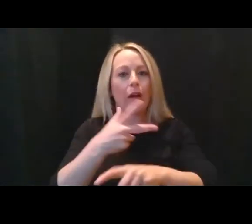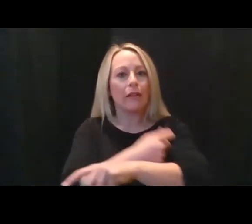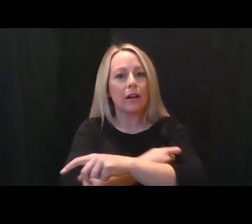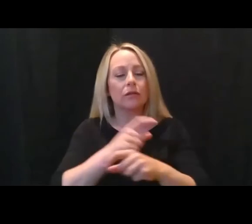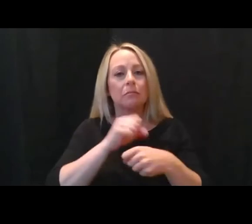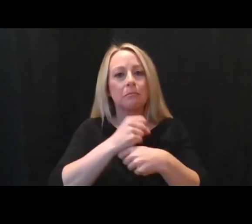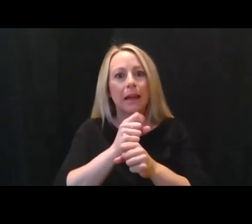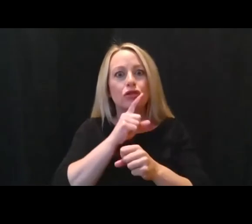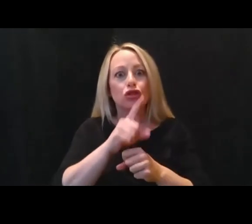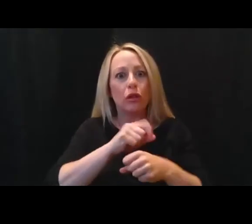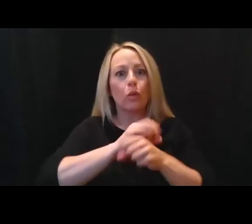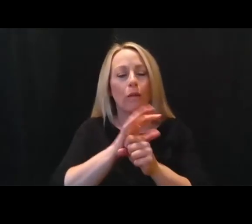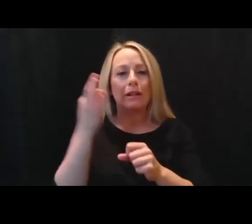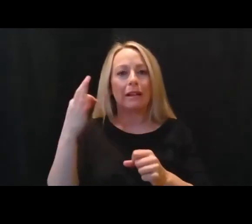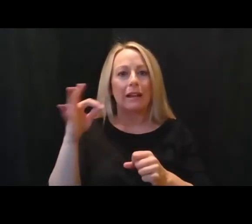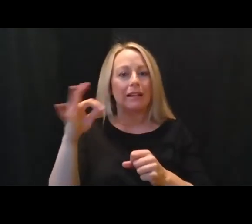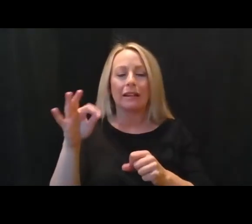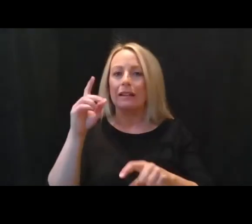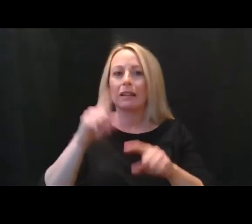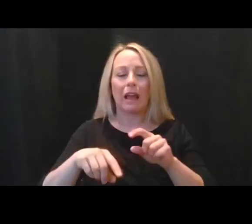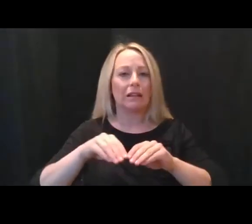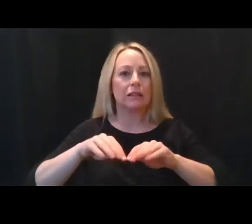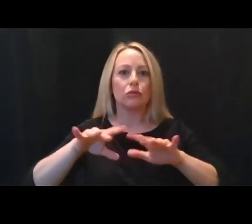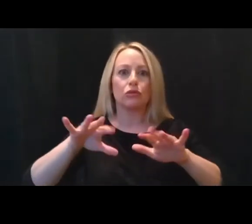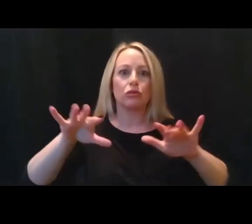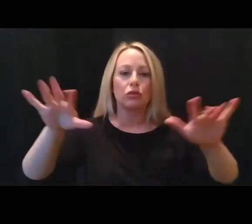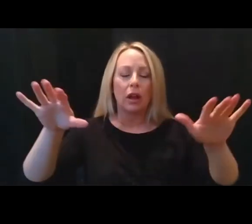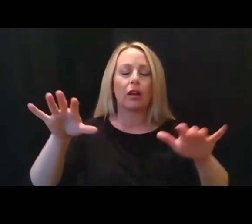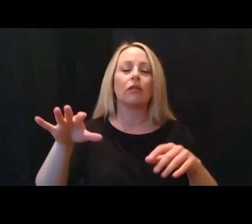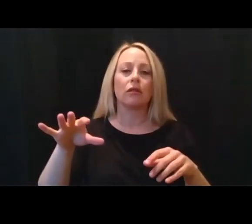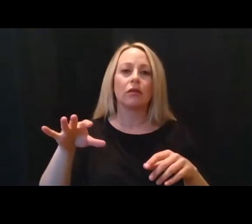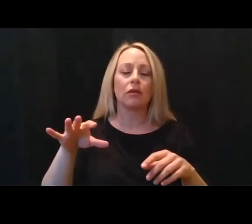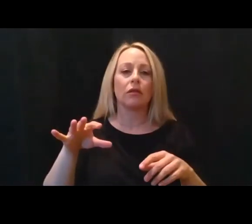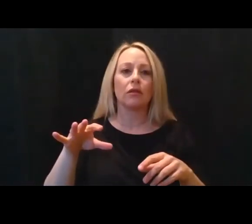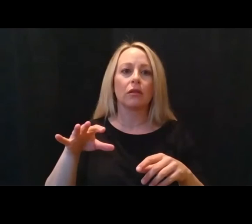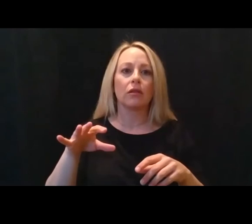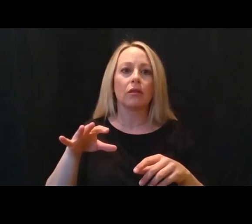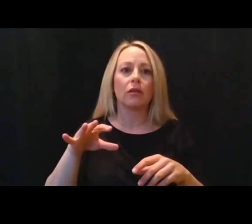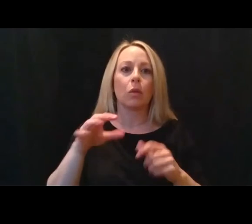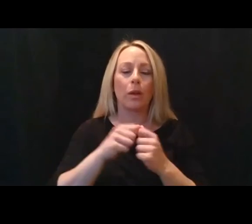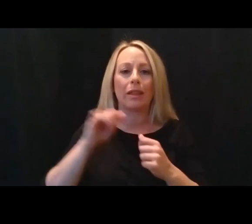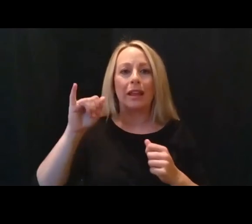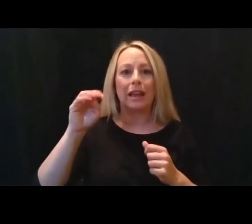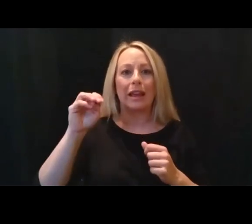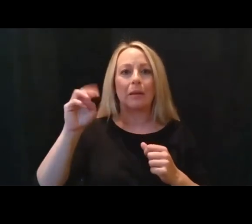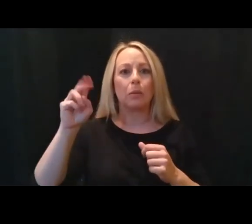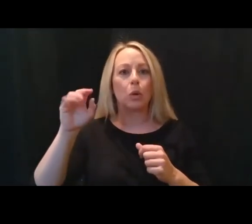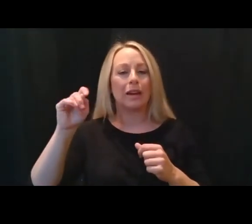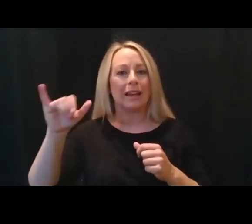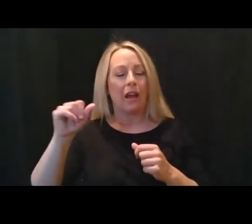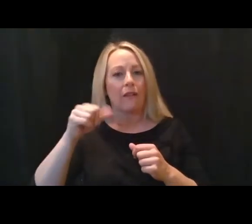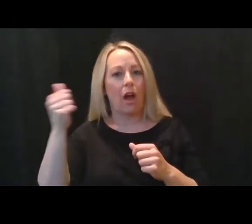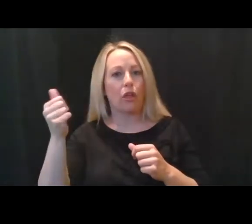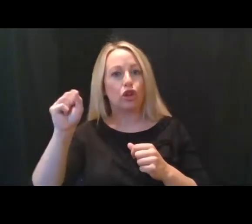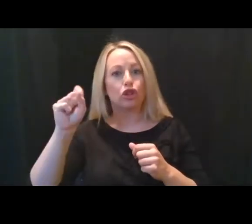the virus is no longer able to spread due to immunity of its possible hosts and to do this while